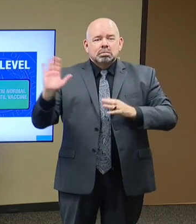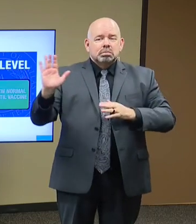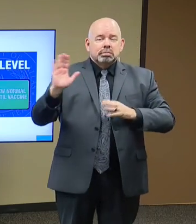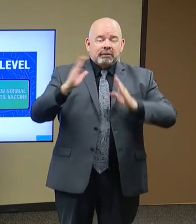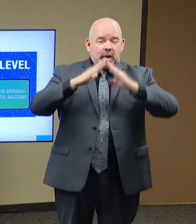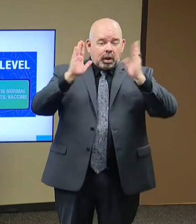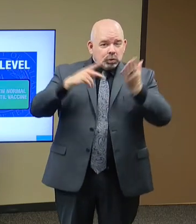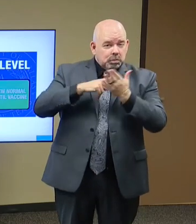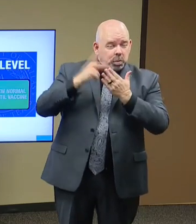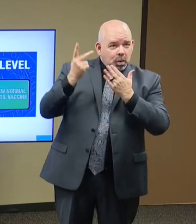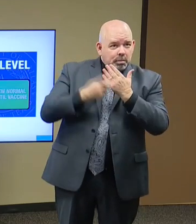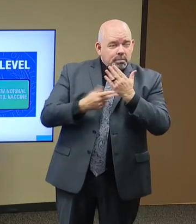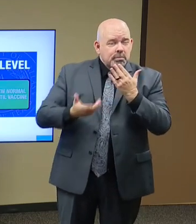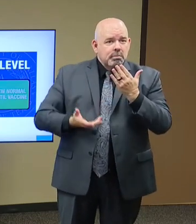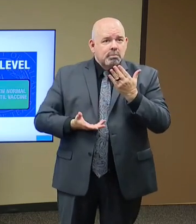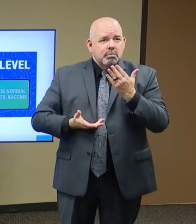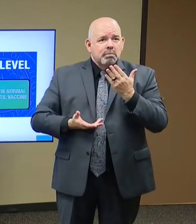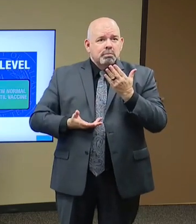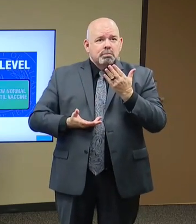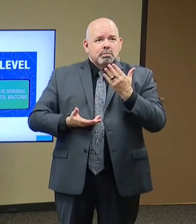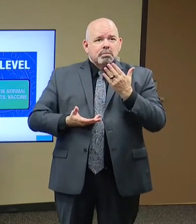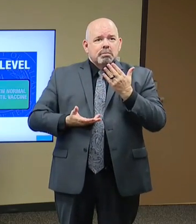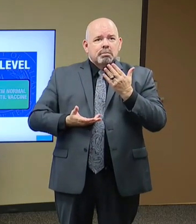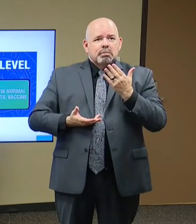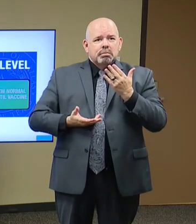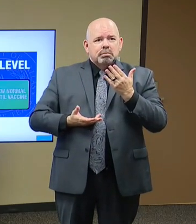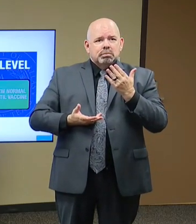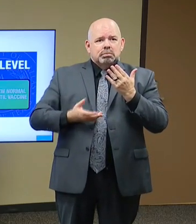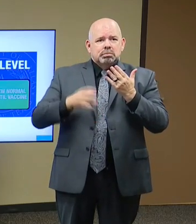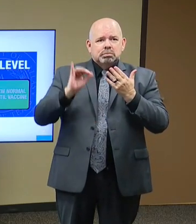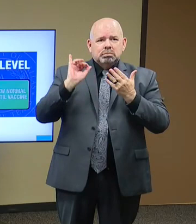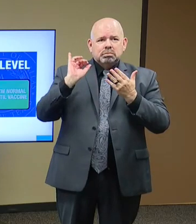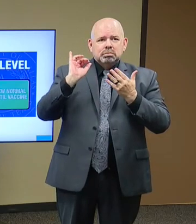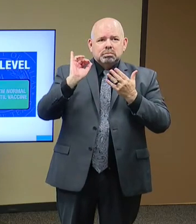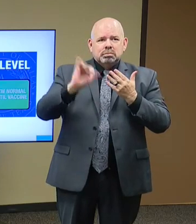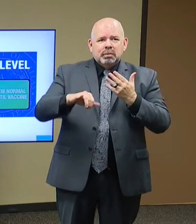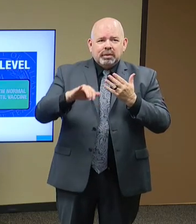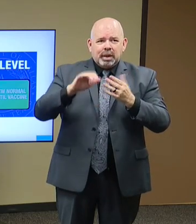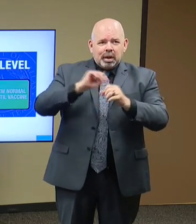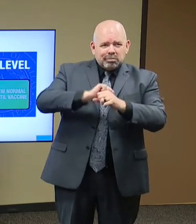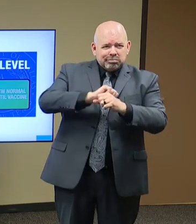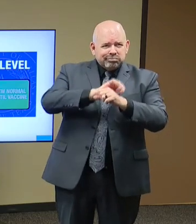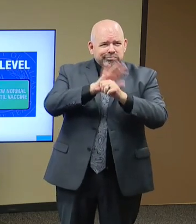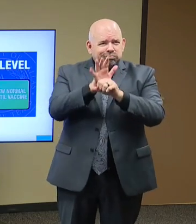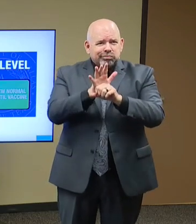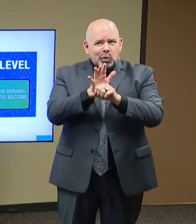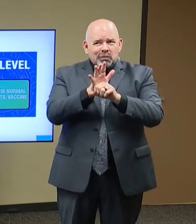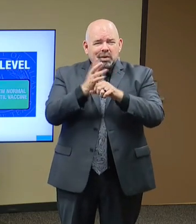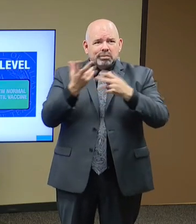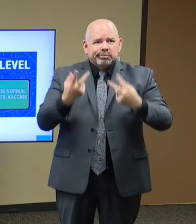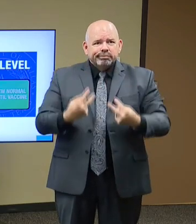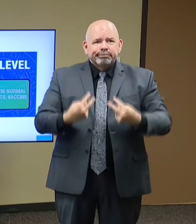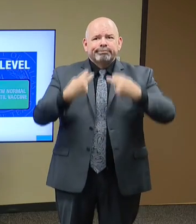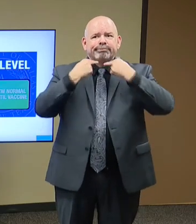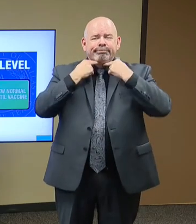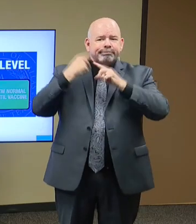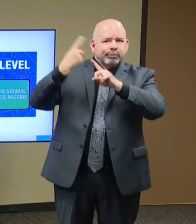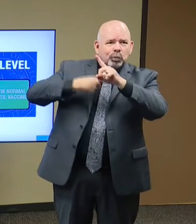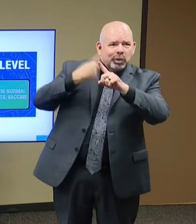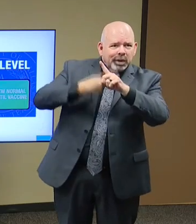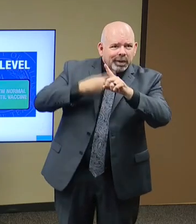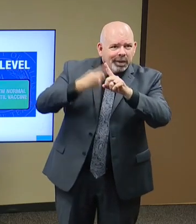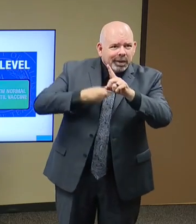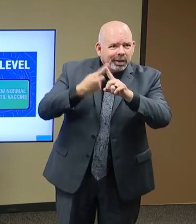impacted by COVID economically that need rental assistance, mortgage assistance, or assistance with